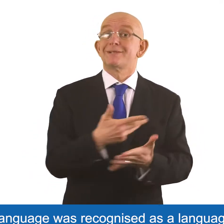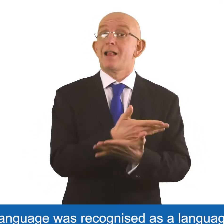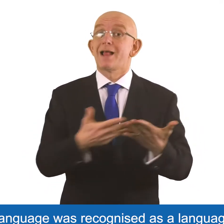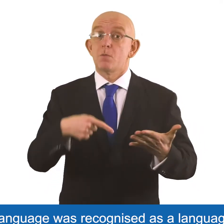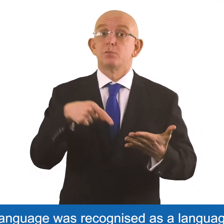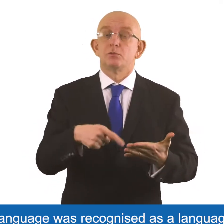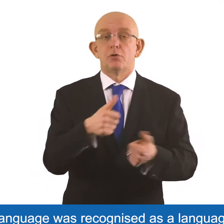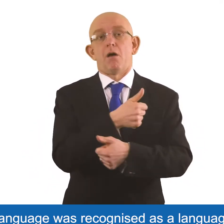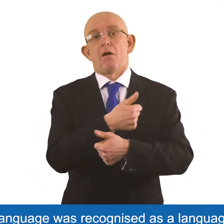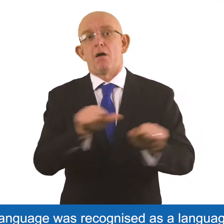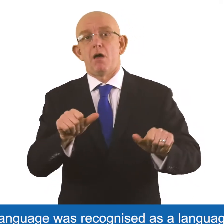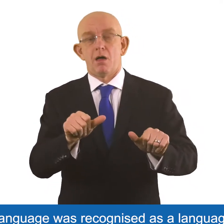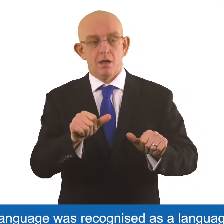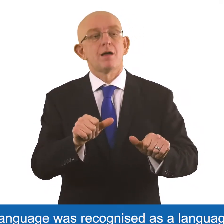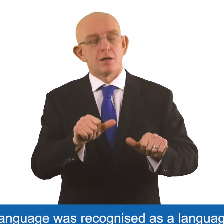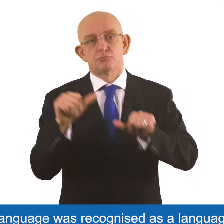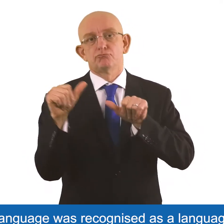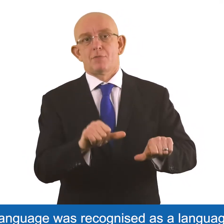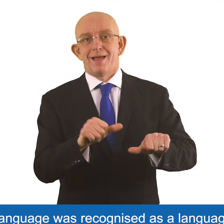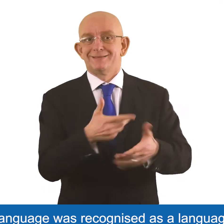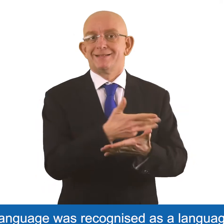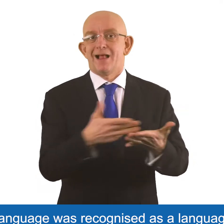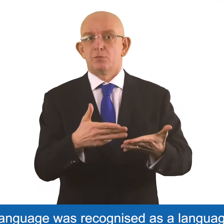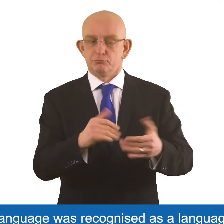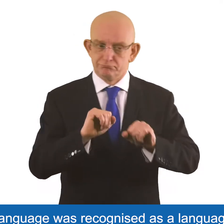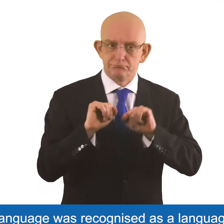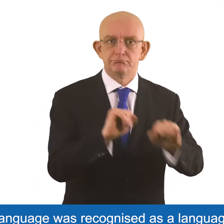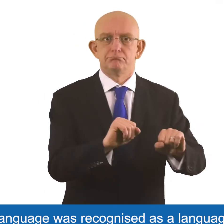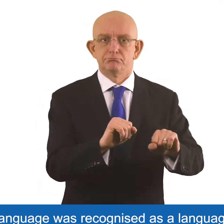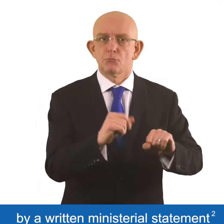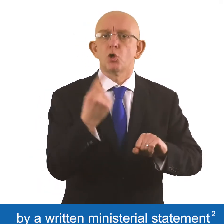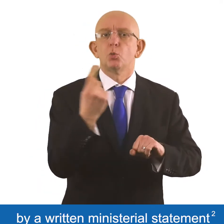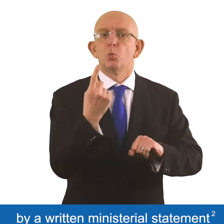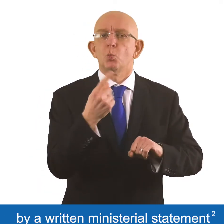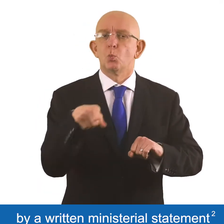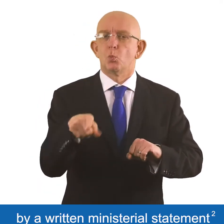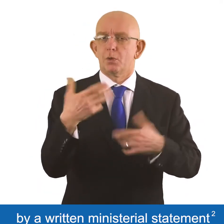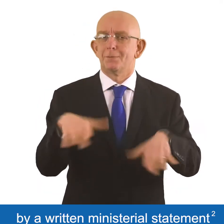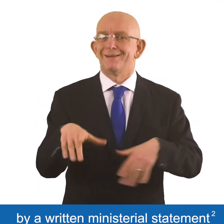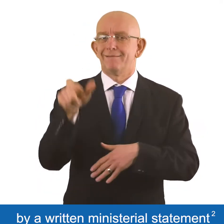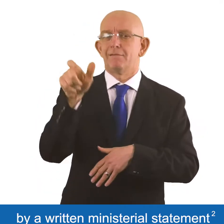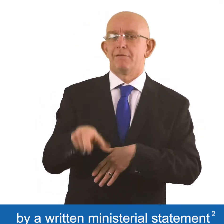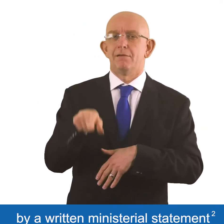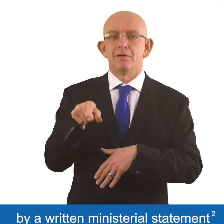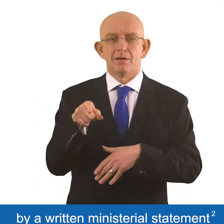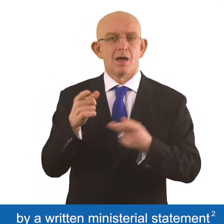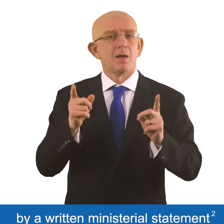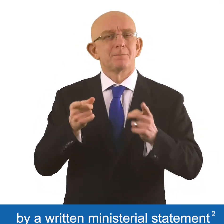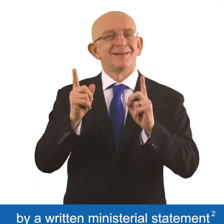Six. British Sign Language was recognised as a language in its own right by a written ministerial statement to the House of Commons